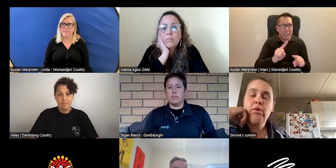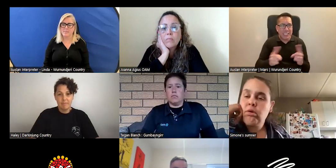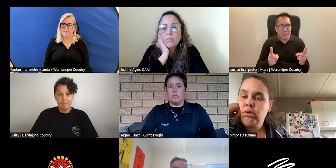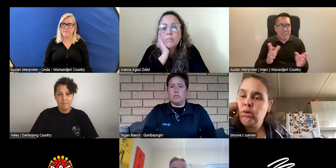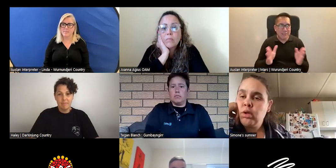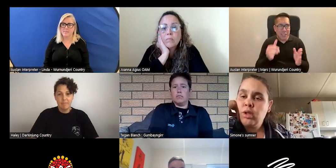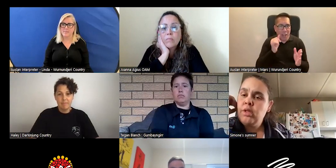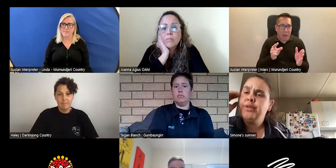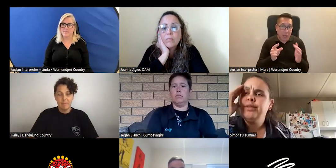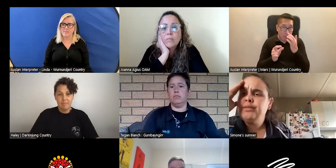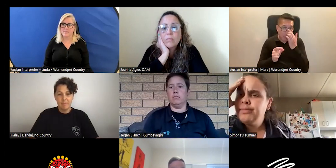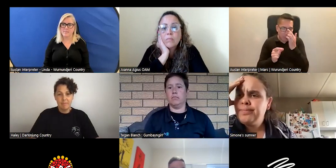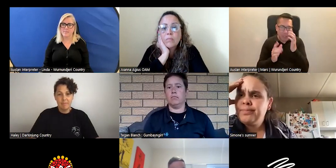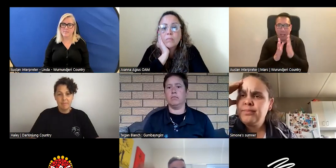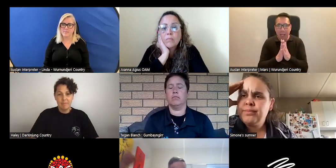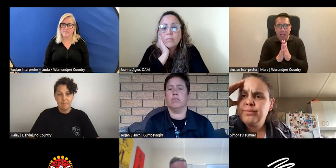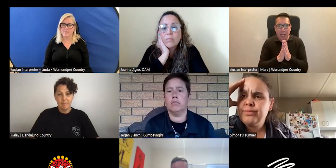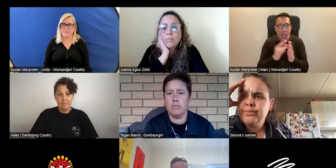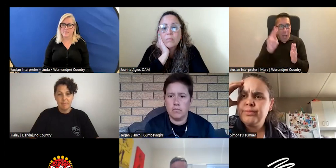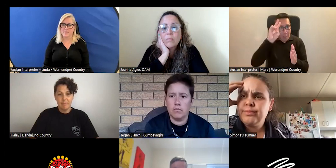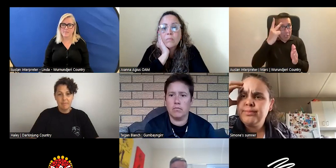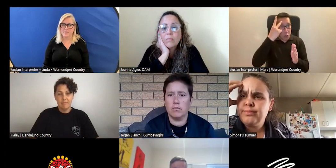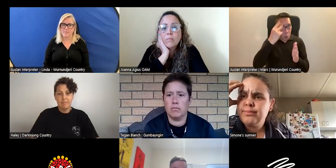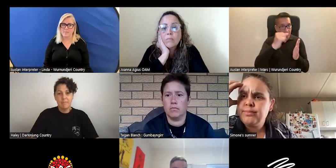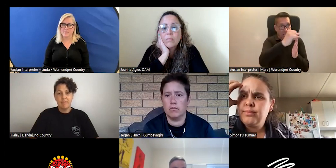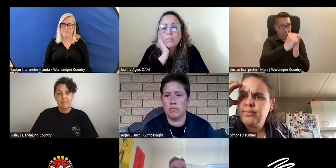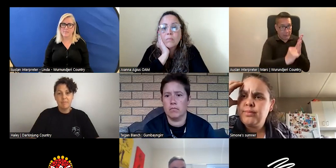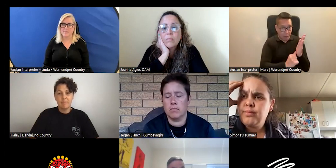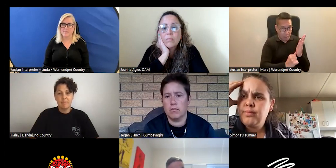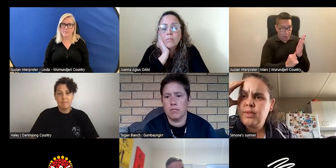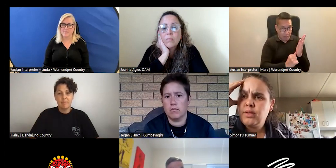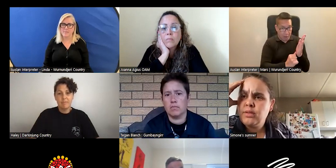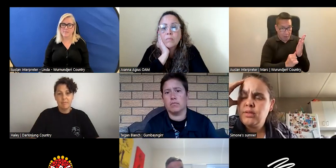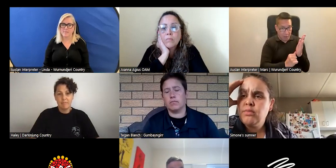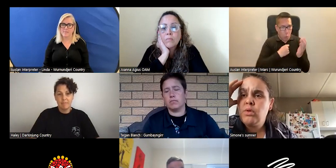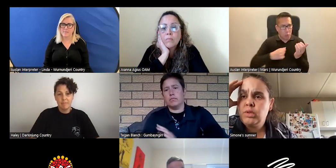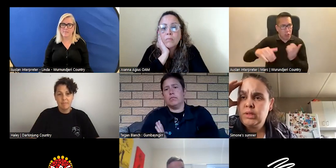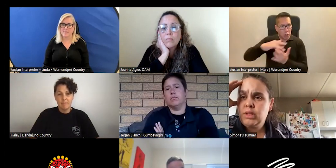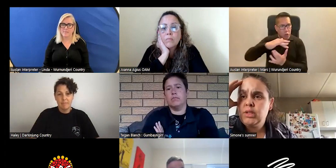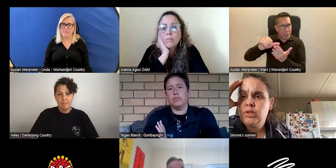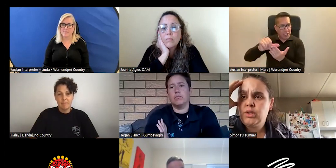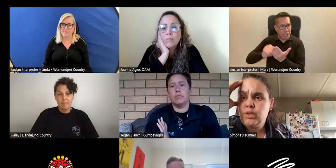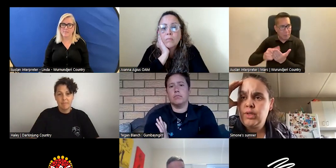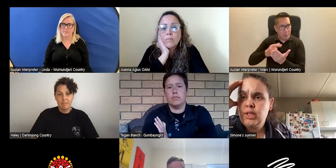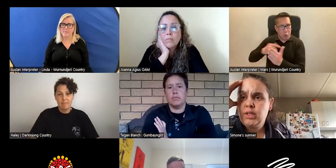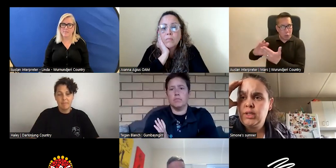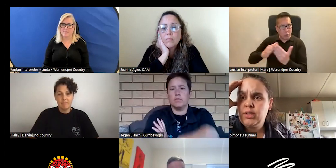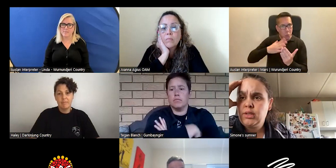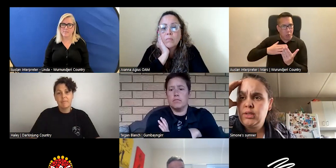between, it being a political agenda or it being a social agenda, because that's what our communities are asking